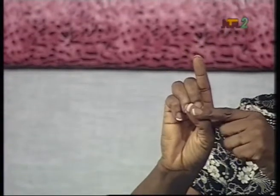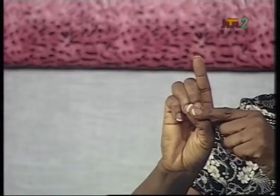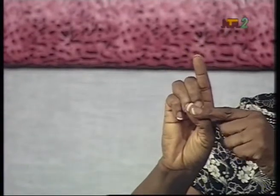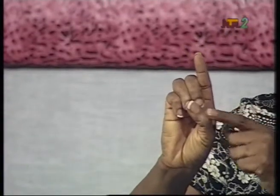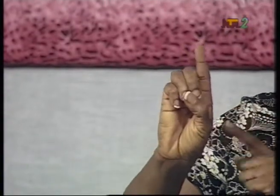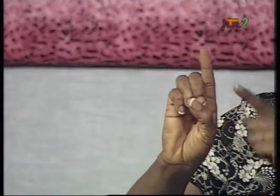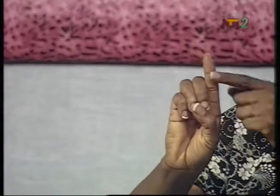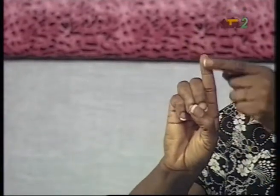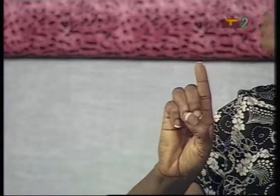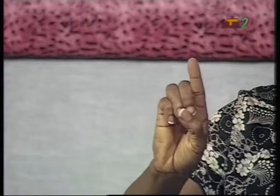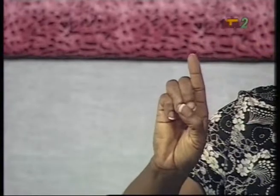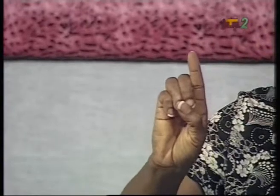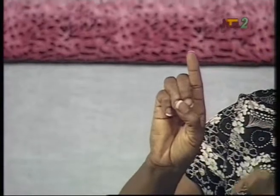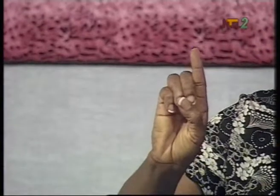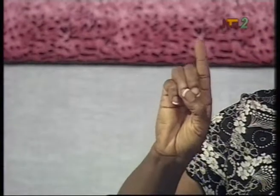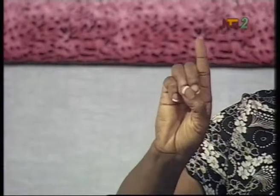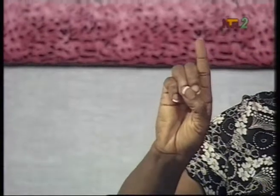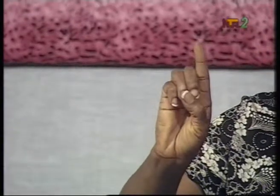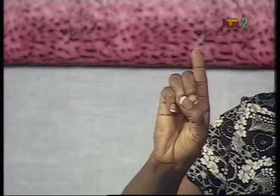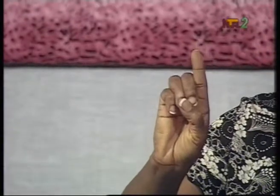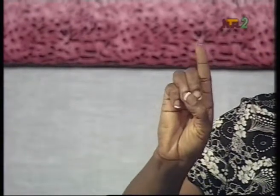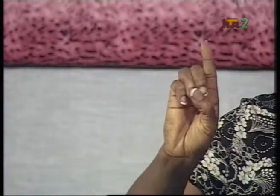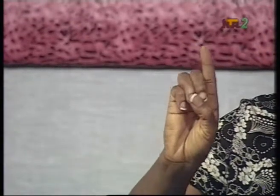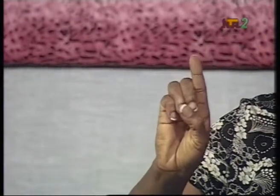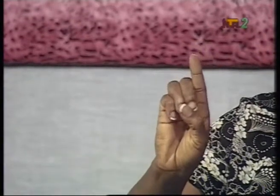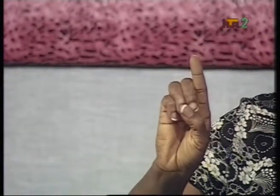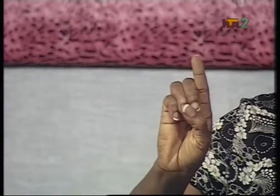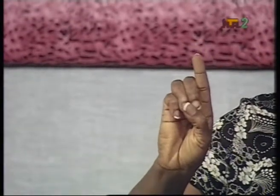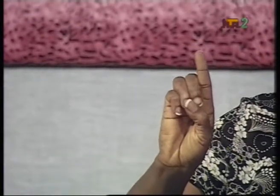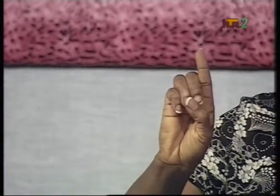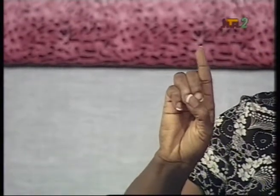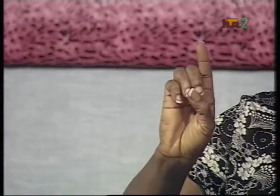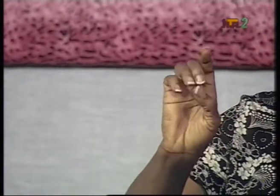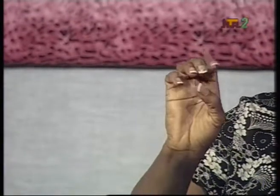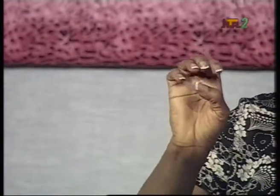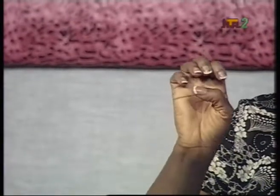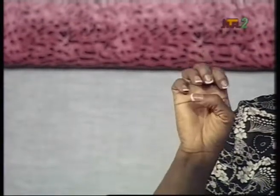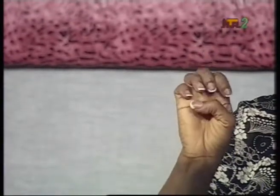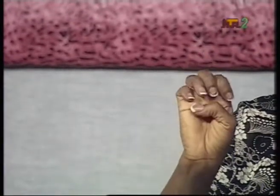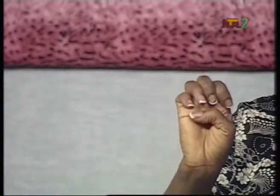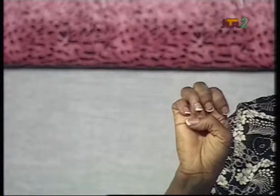other fingers, extending the index finger upwards. That's letter D. And then you have E.